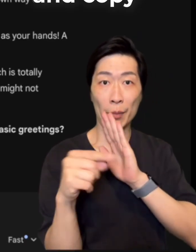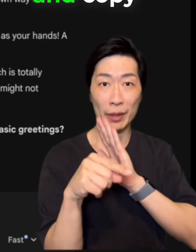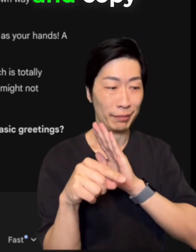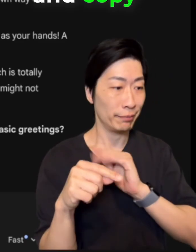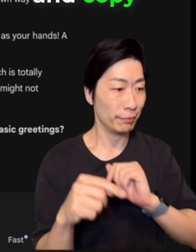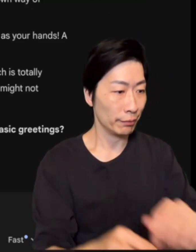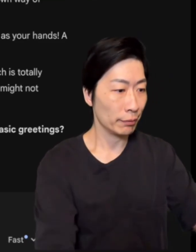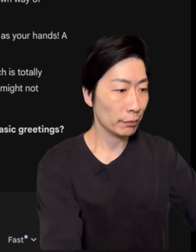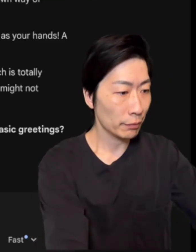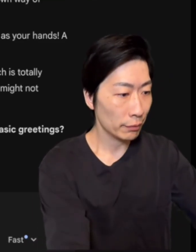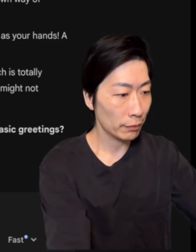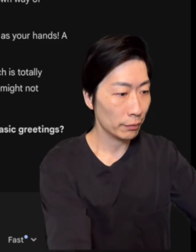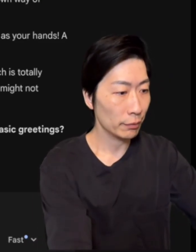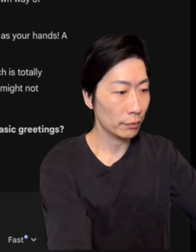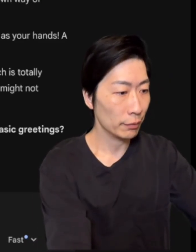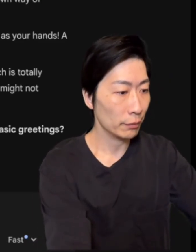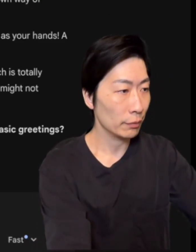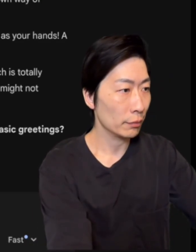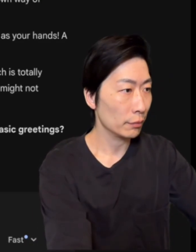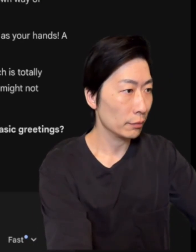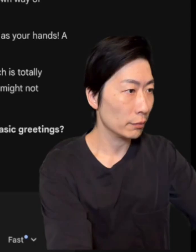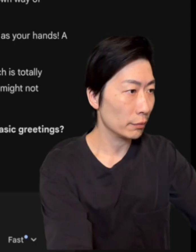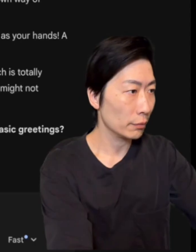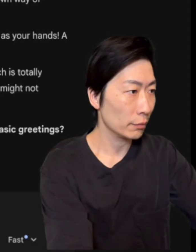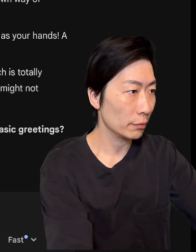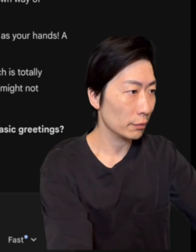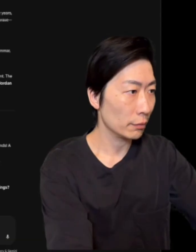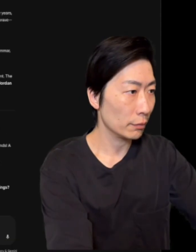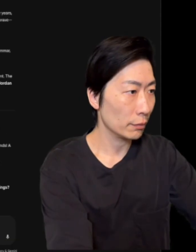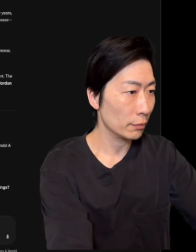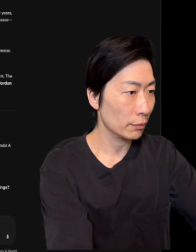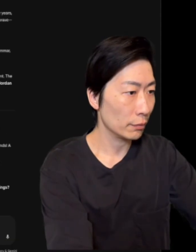Scroll down and copy the response.